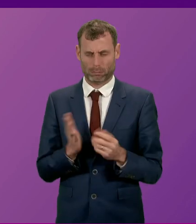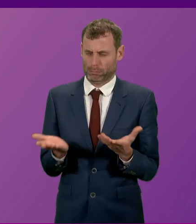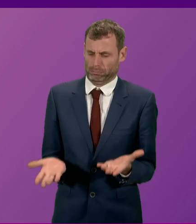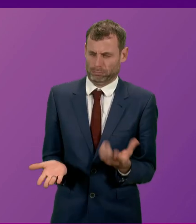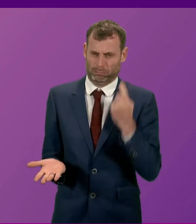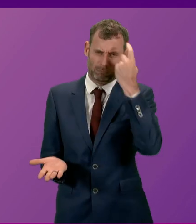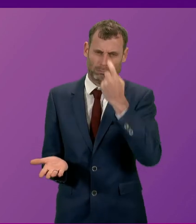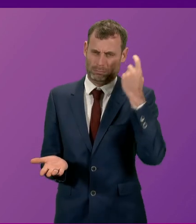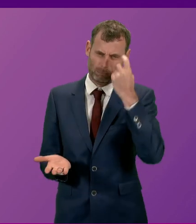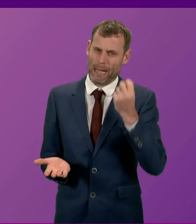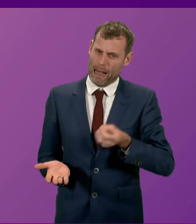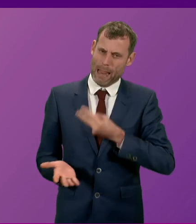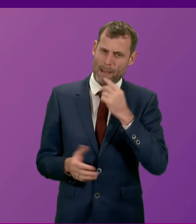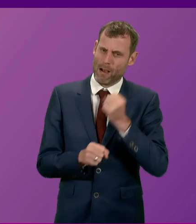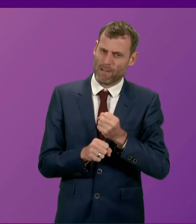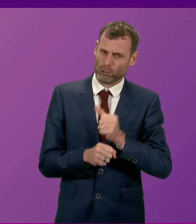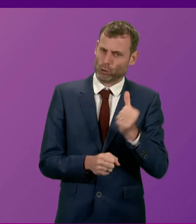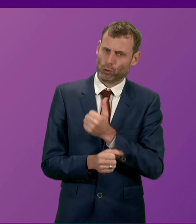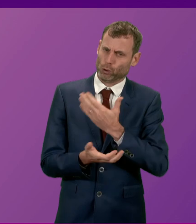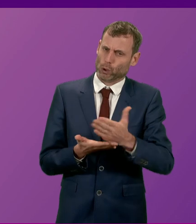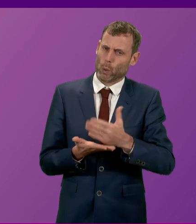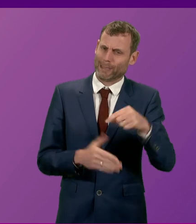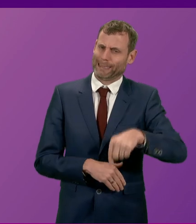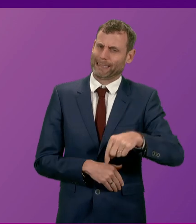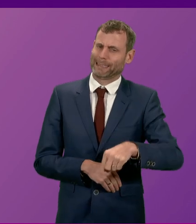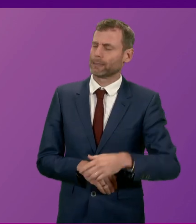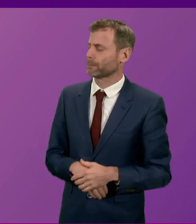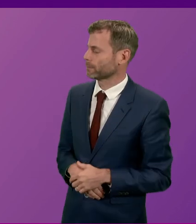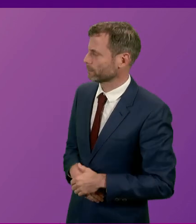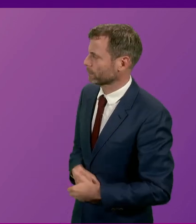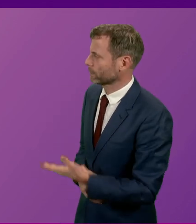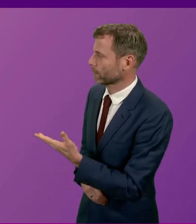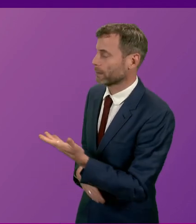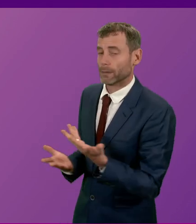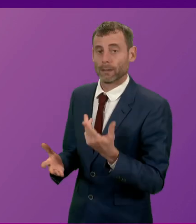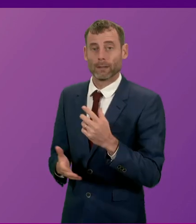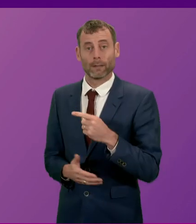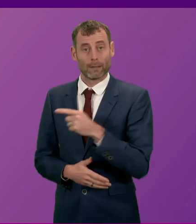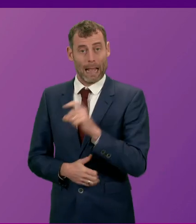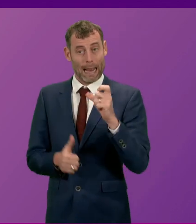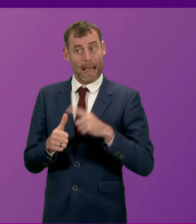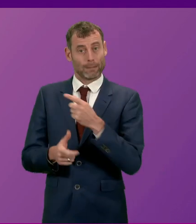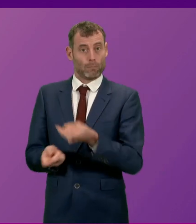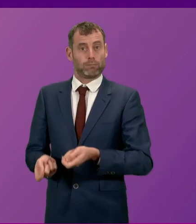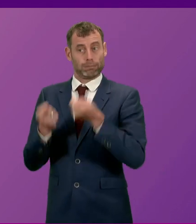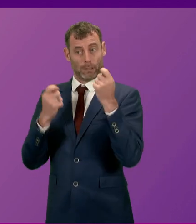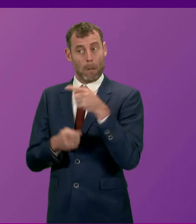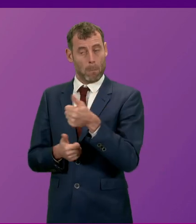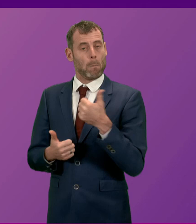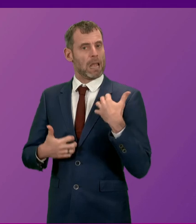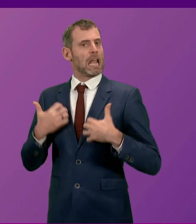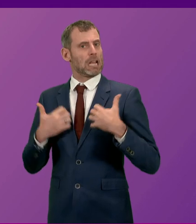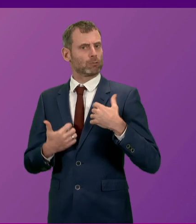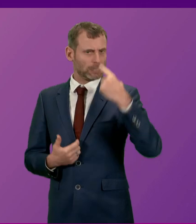should amend? Minister. President Officer, I think Claire Adamson makes a reasonable point.